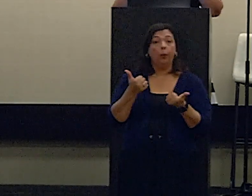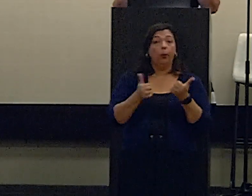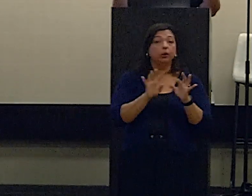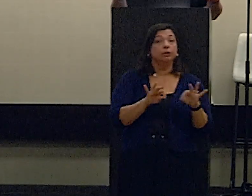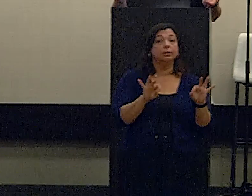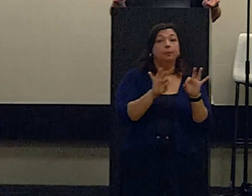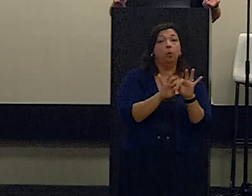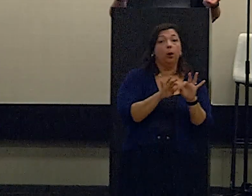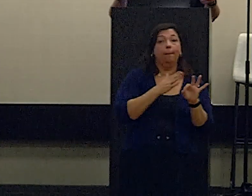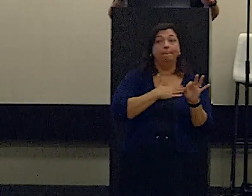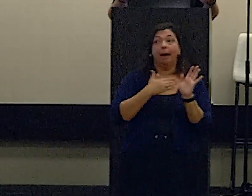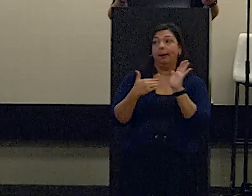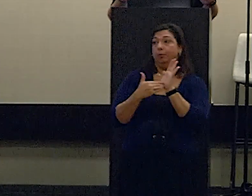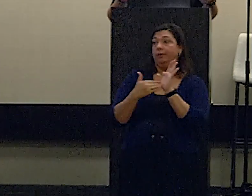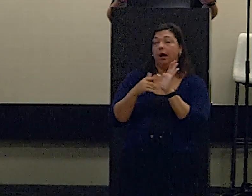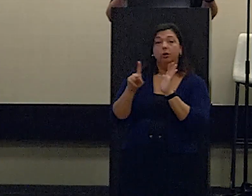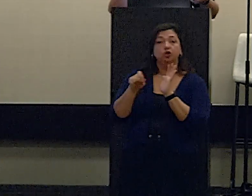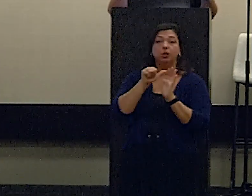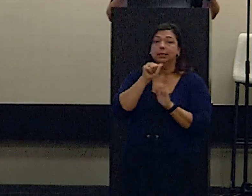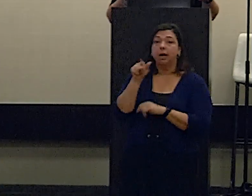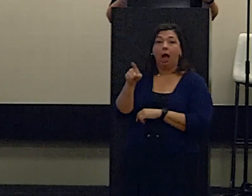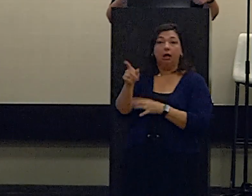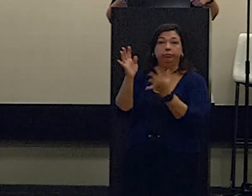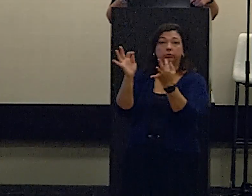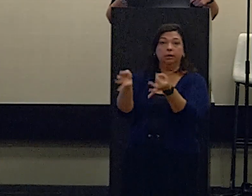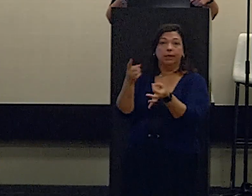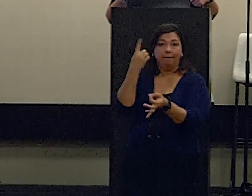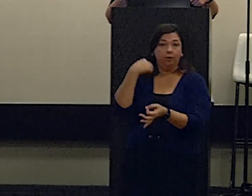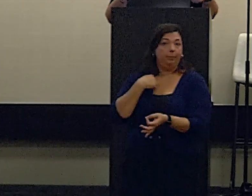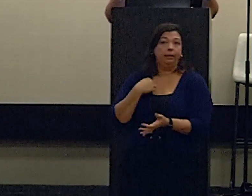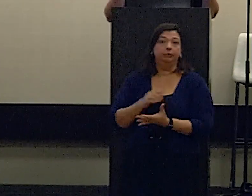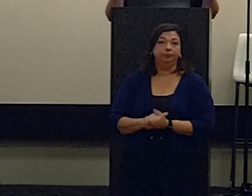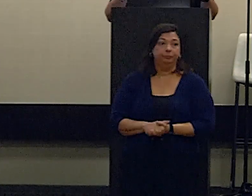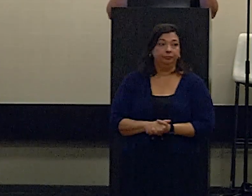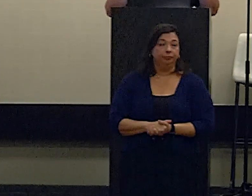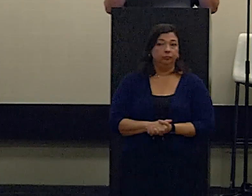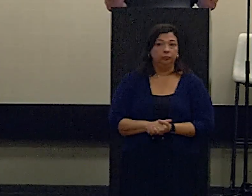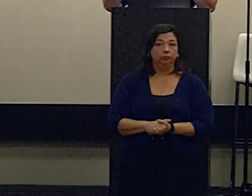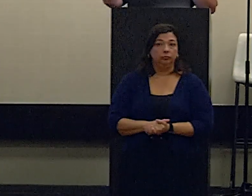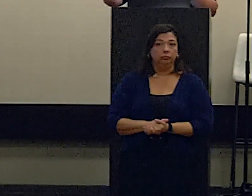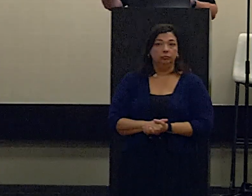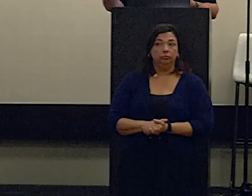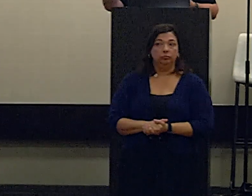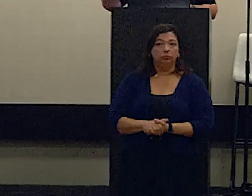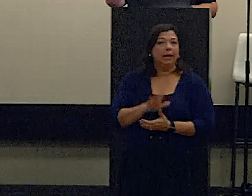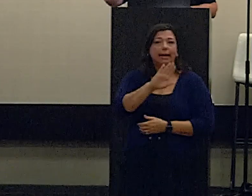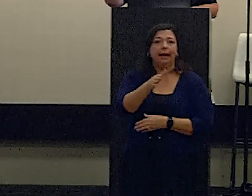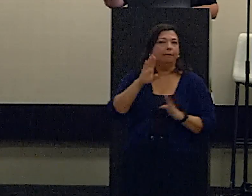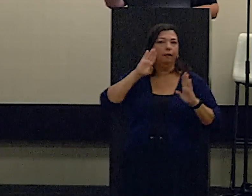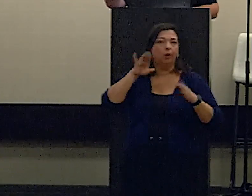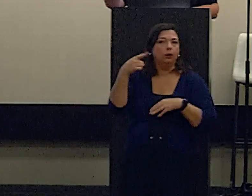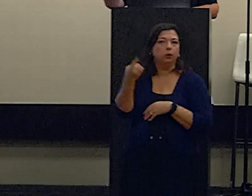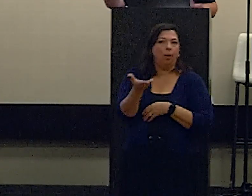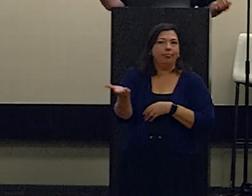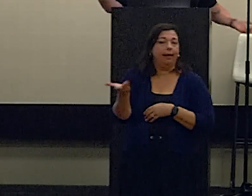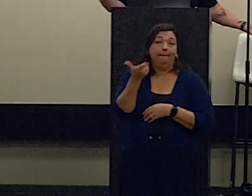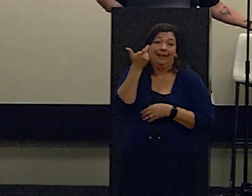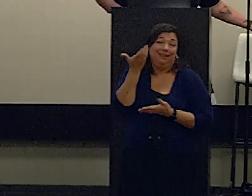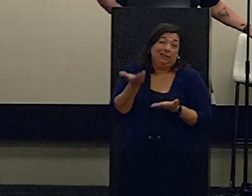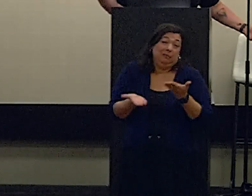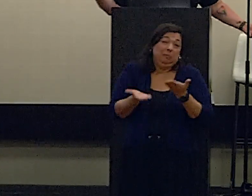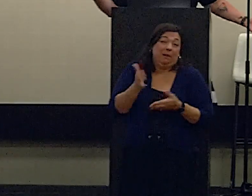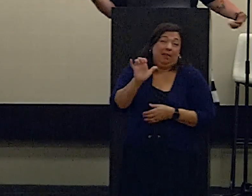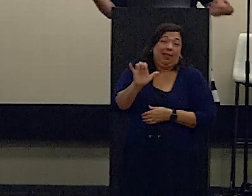important. My provider should not be making those choices for me. They should not be only focusing on one thing, because that one thing may not